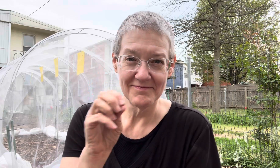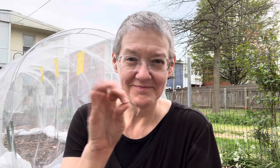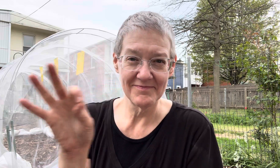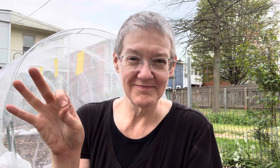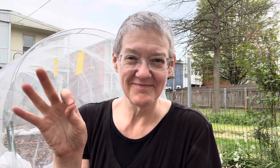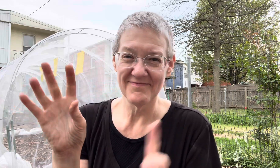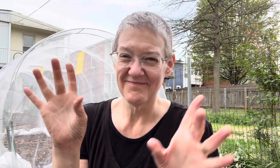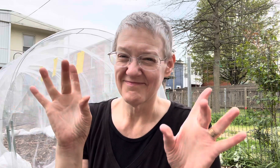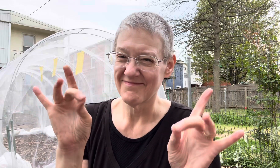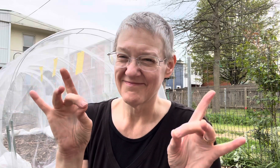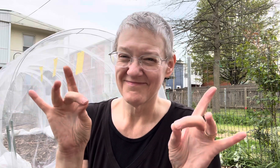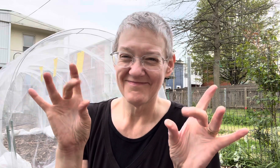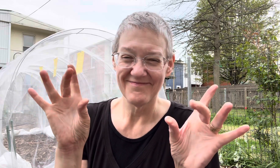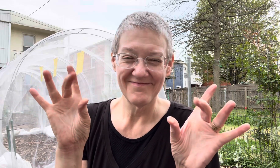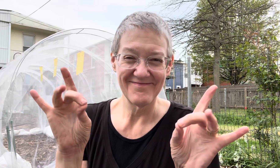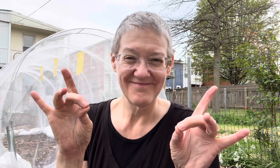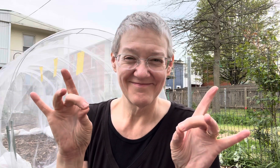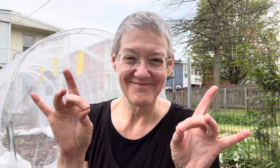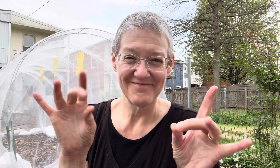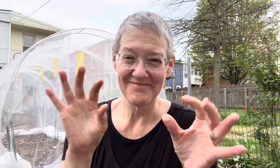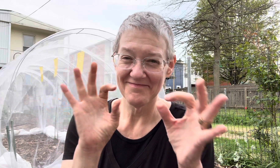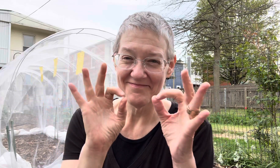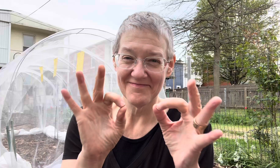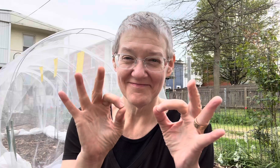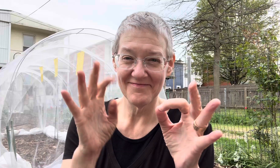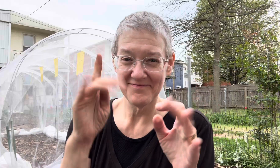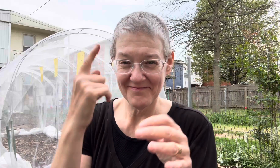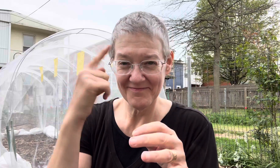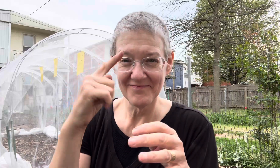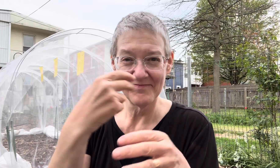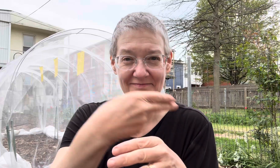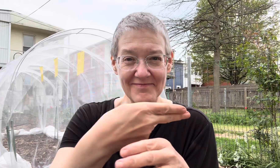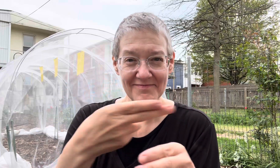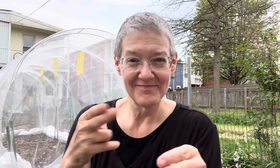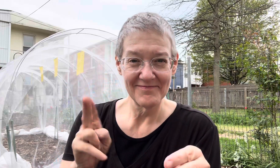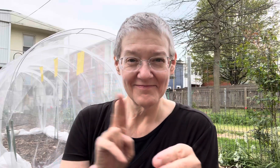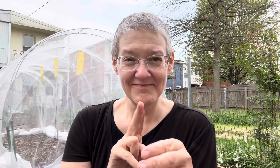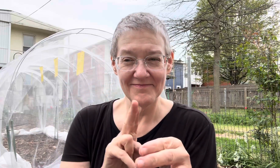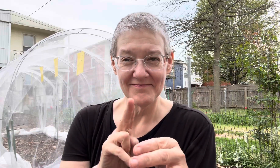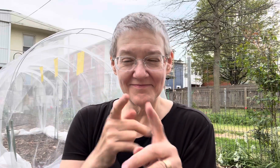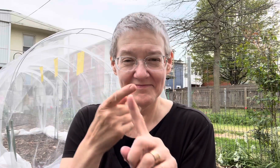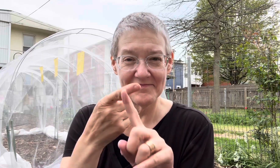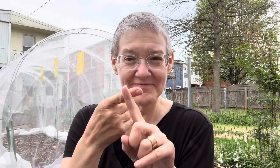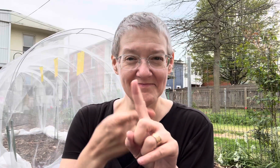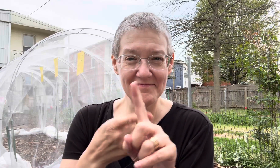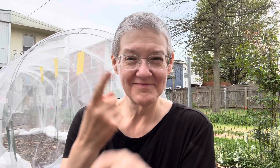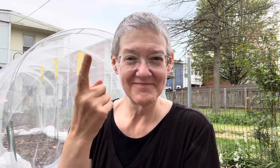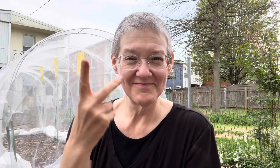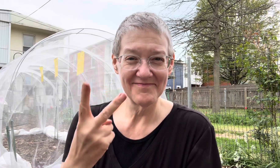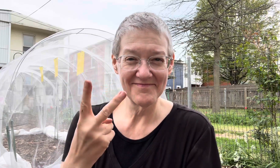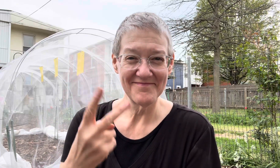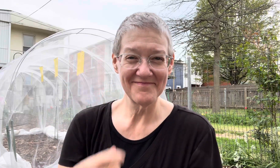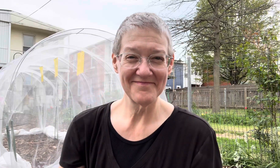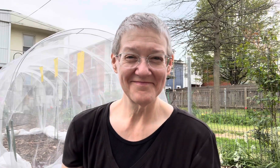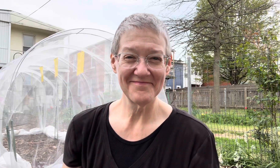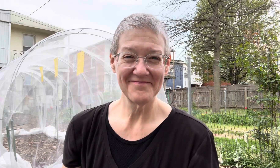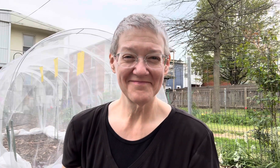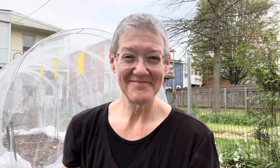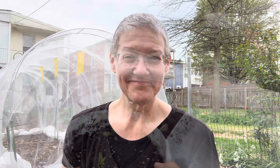tape. You see what a struggle it was to get off. But it's perfect for taping them up for a month and a half